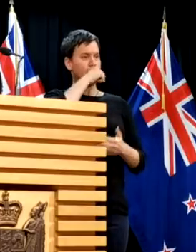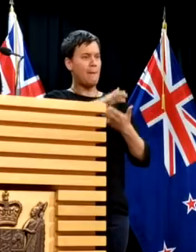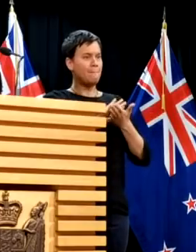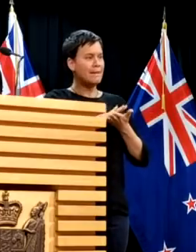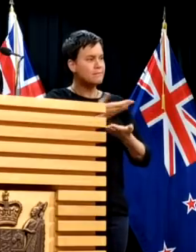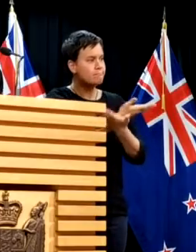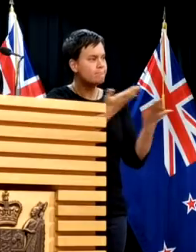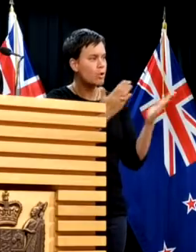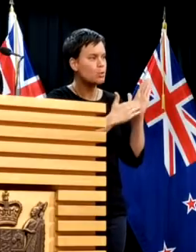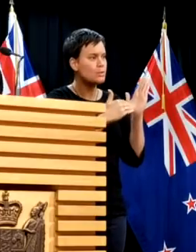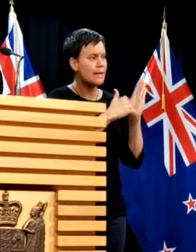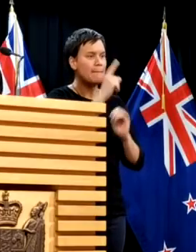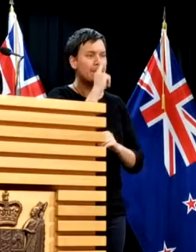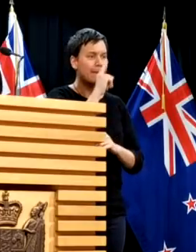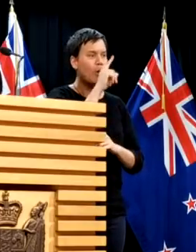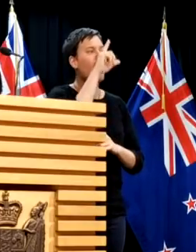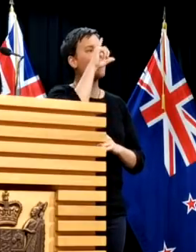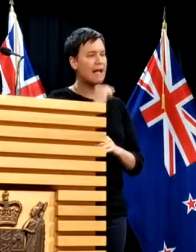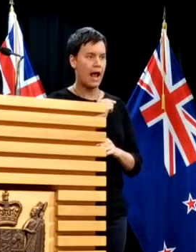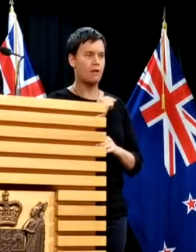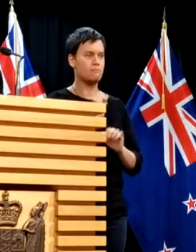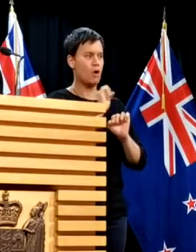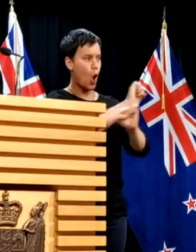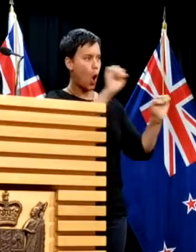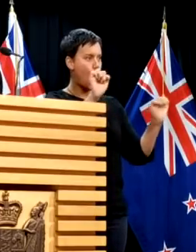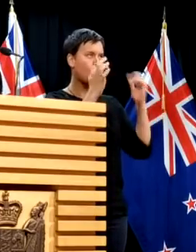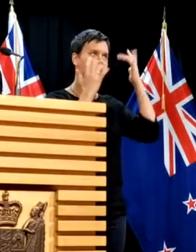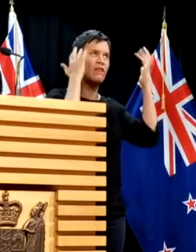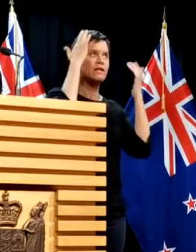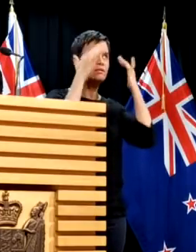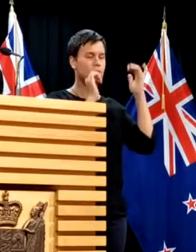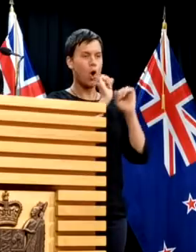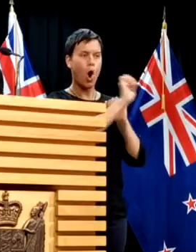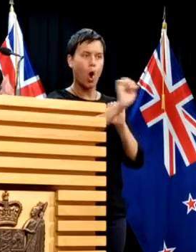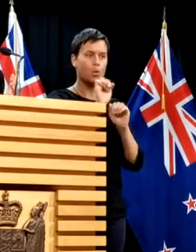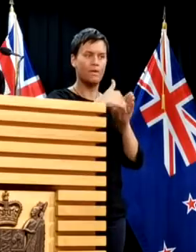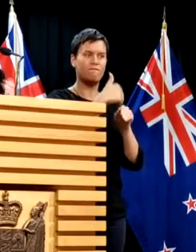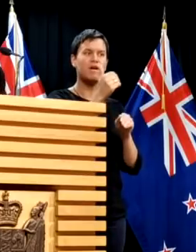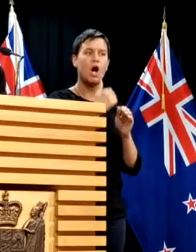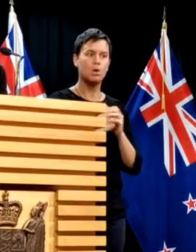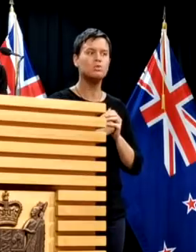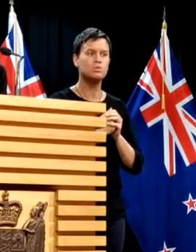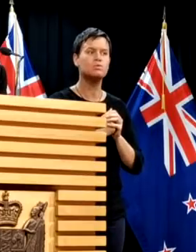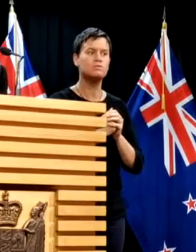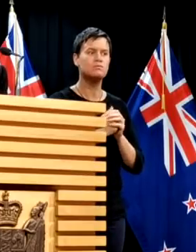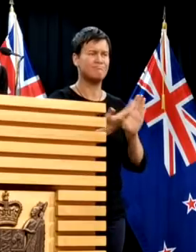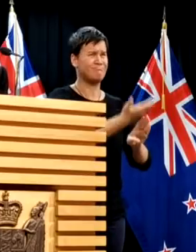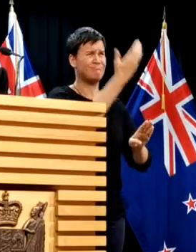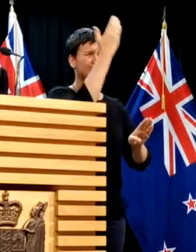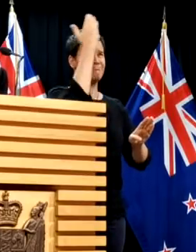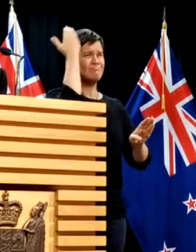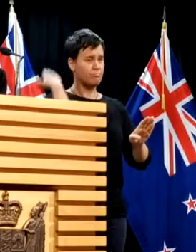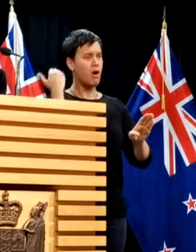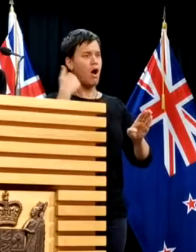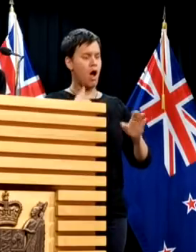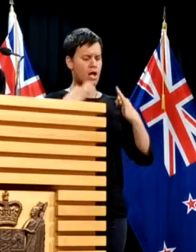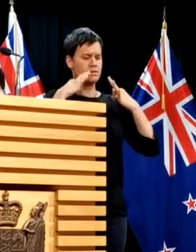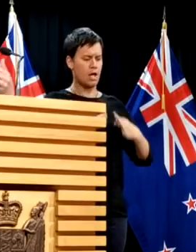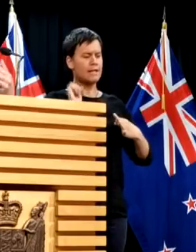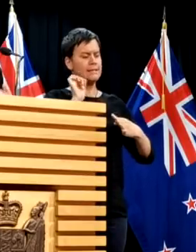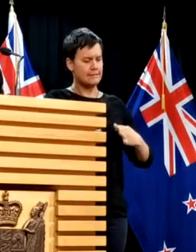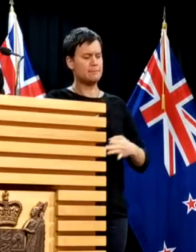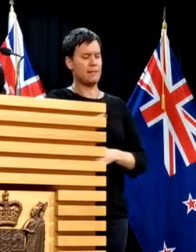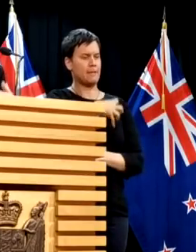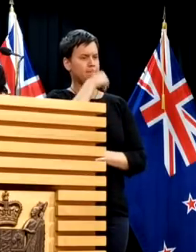other than allowing people the old freedom of their view. And I have taken that position right at the beginning of the year that that's what I would do on the